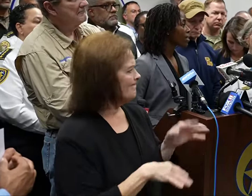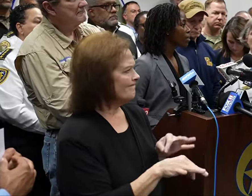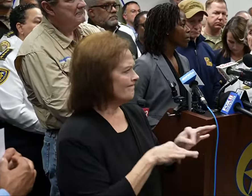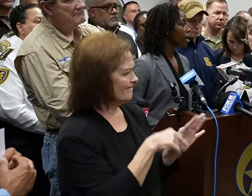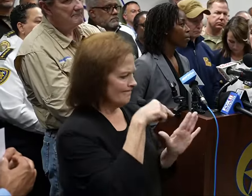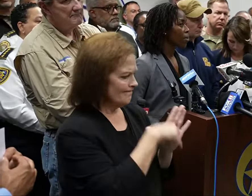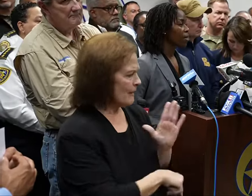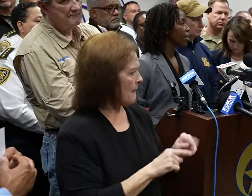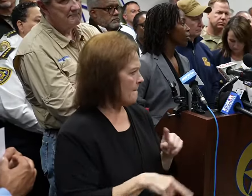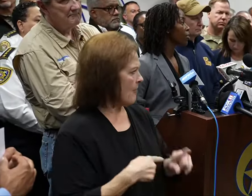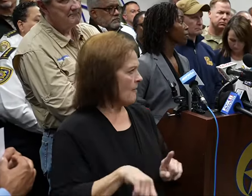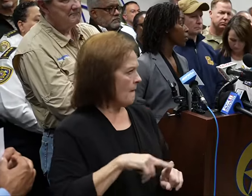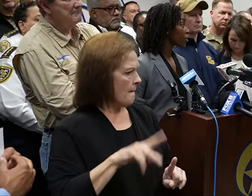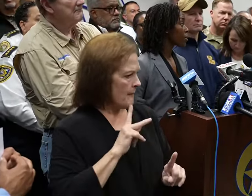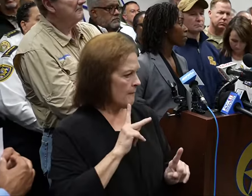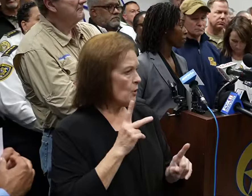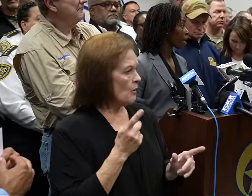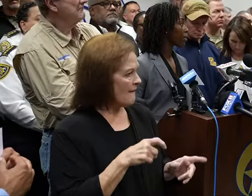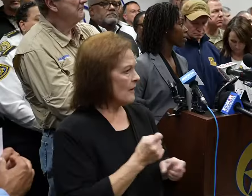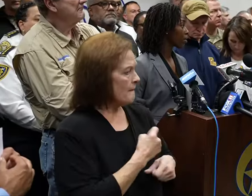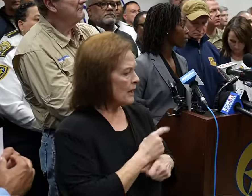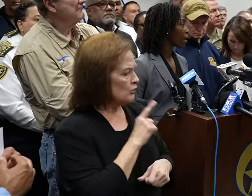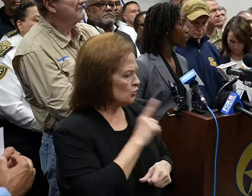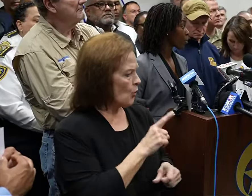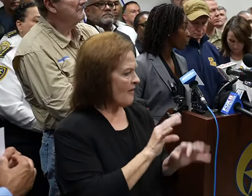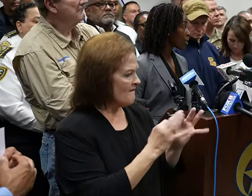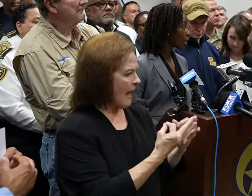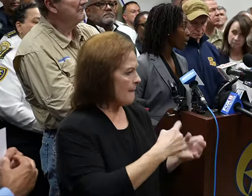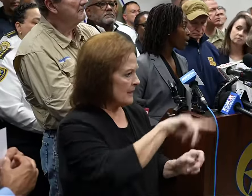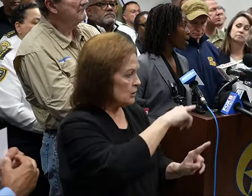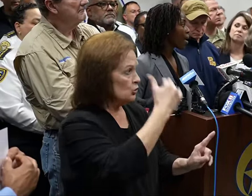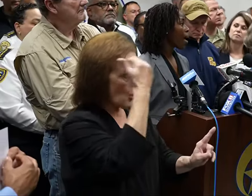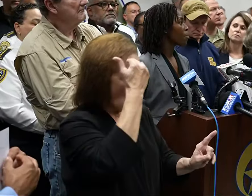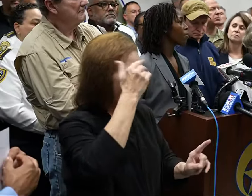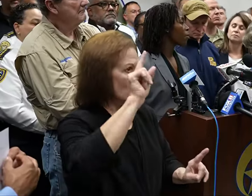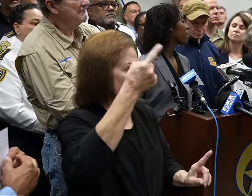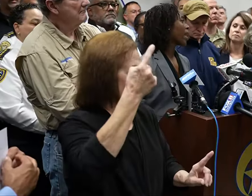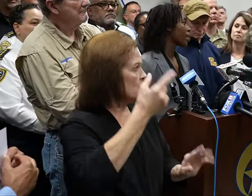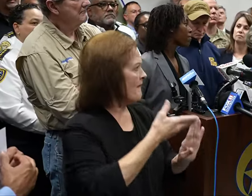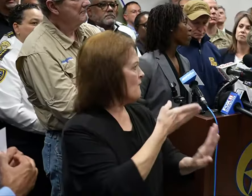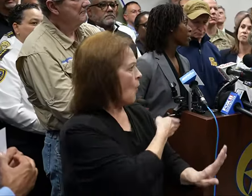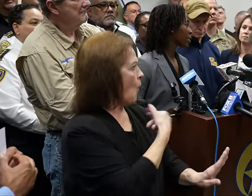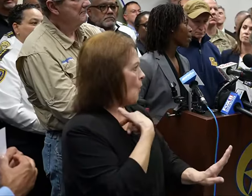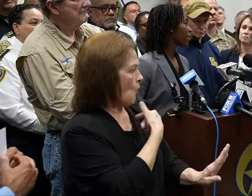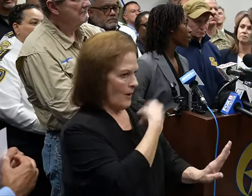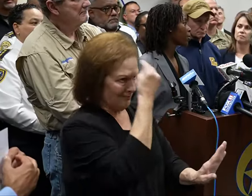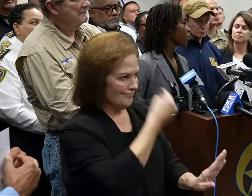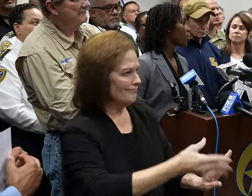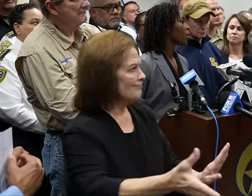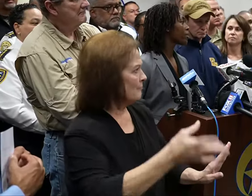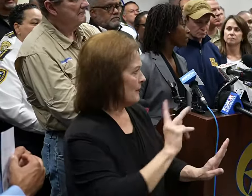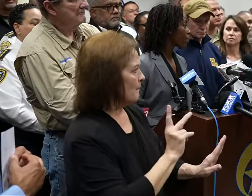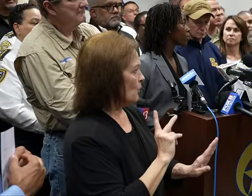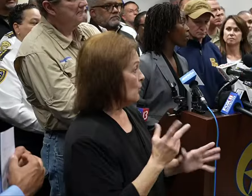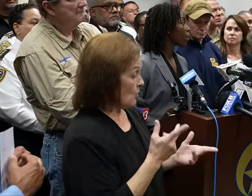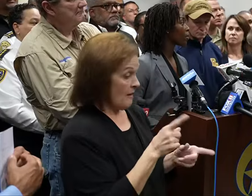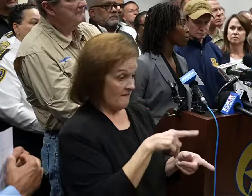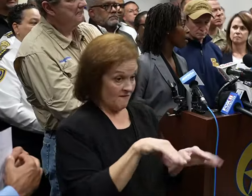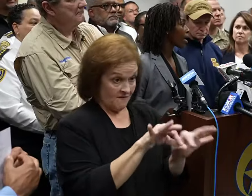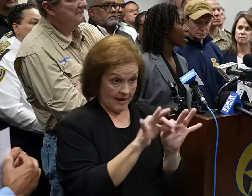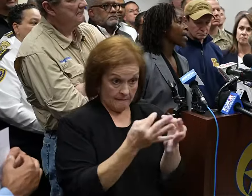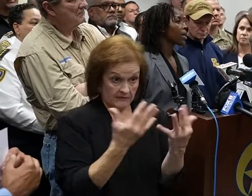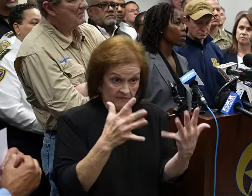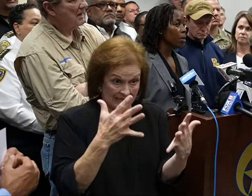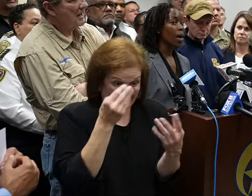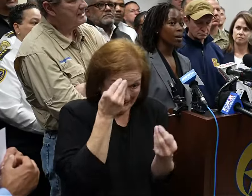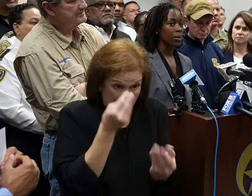the victims. We want to make sure that first that the family is notified appropriately before we put any information out there. So once the families are all